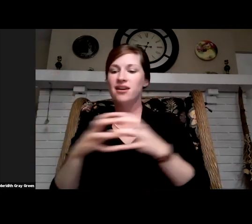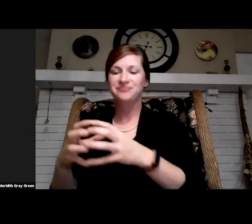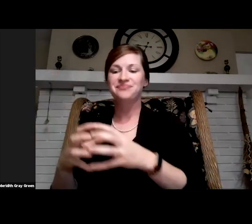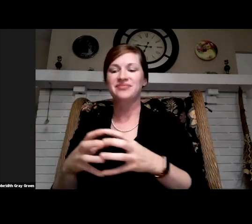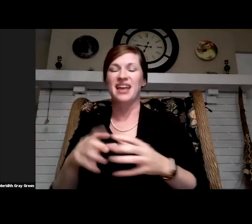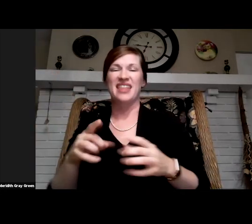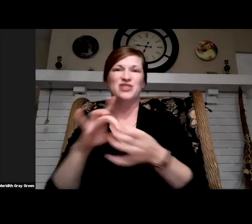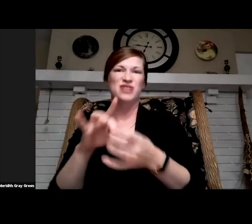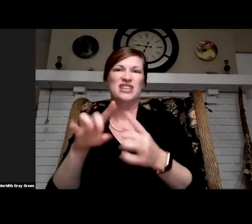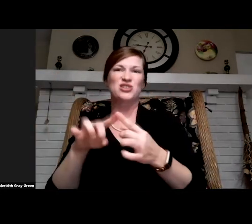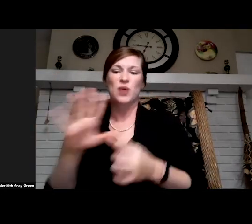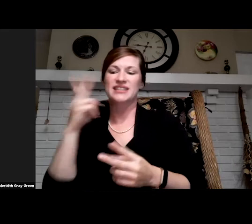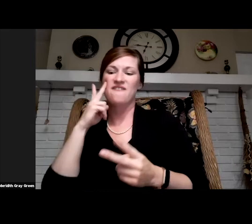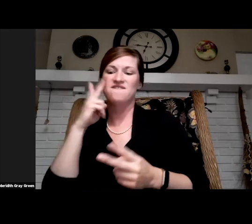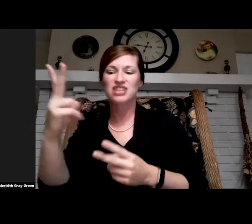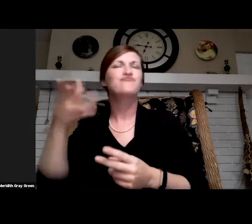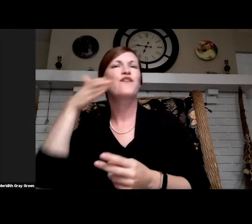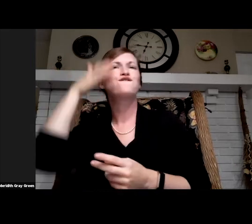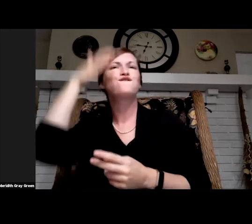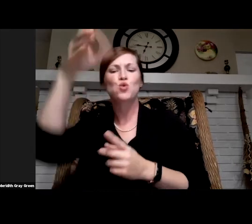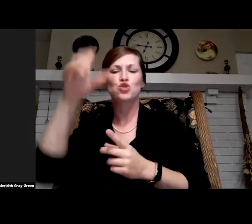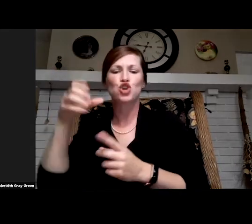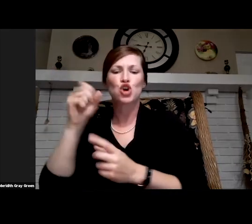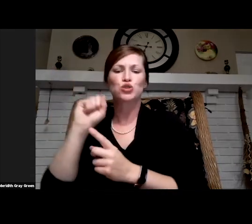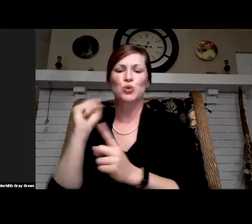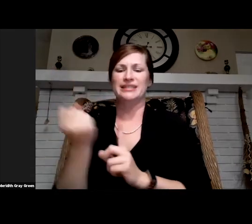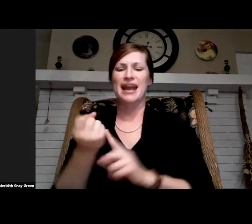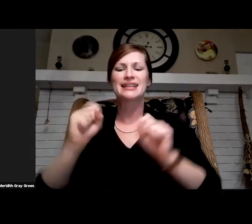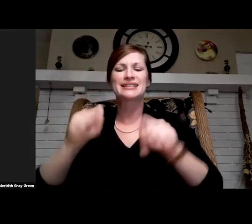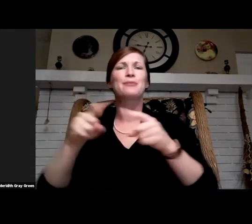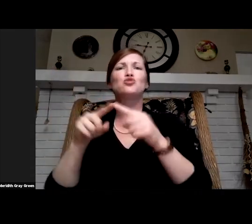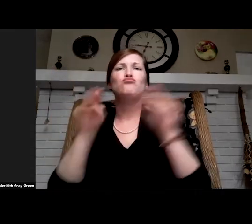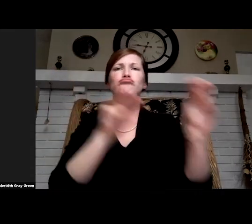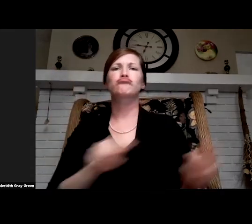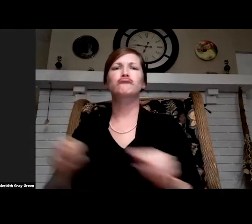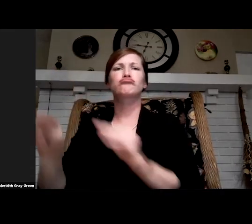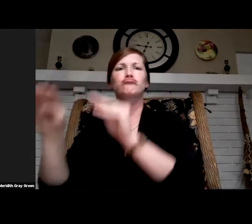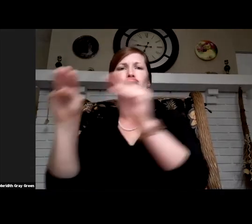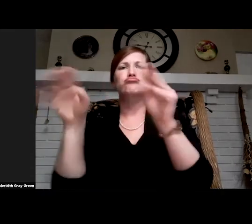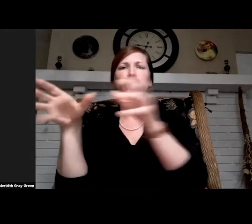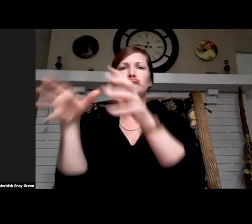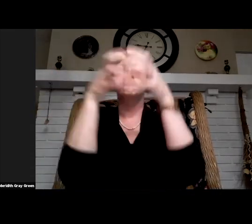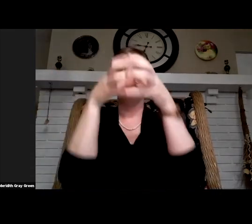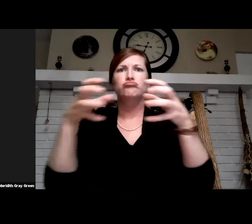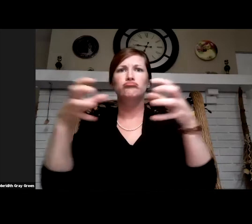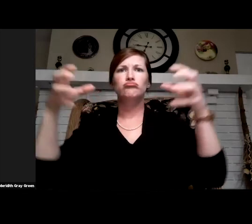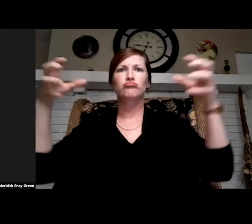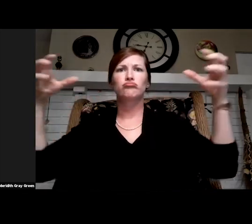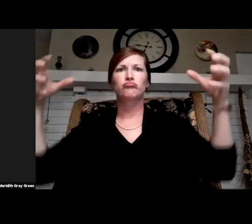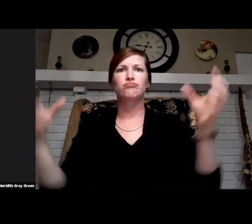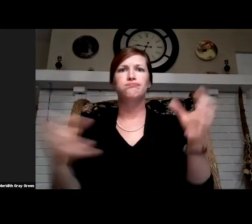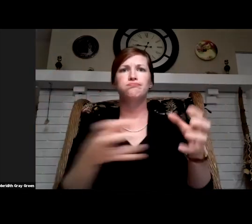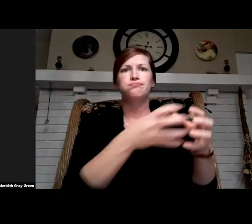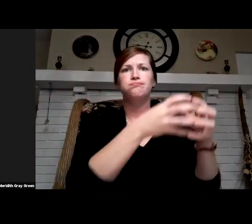connectivity, levity, and this all relates to his vision of a future society that